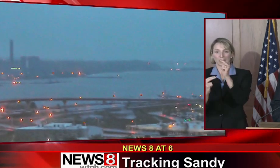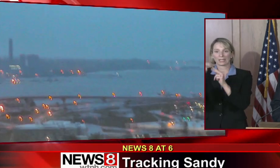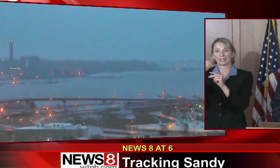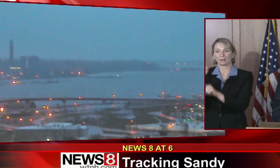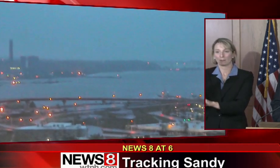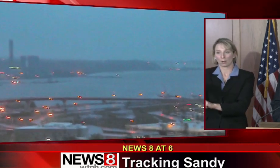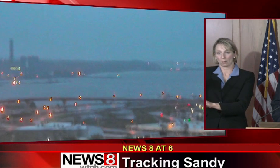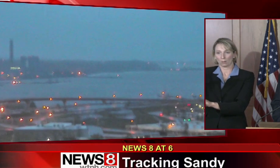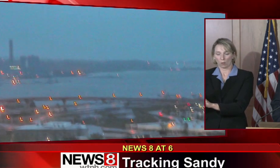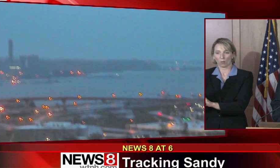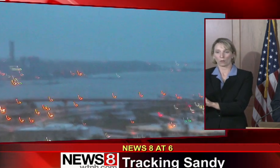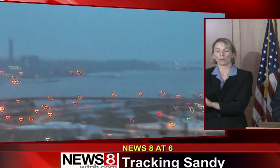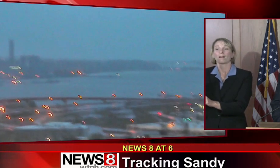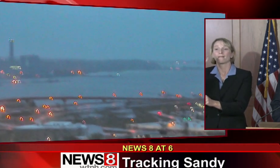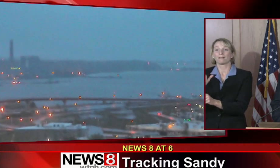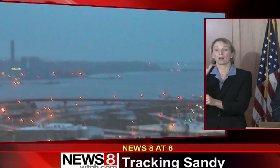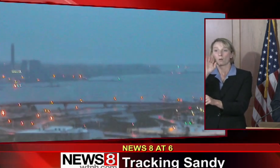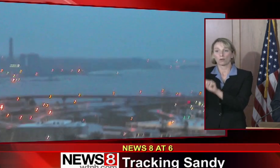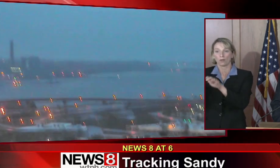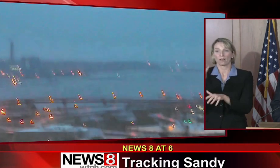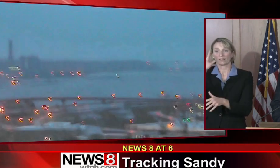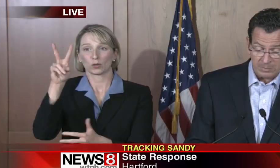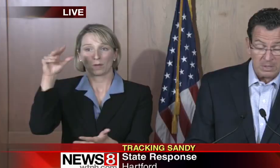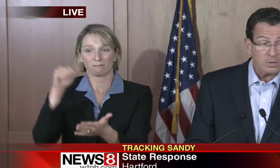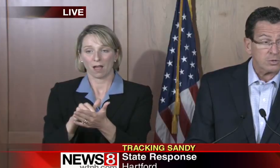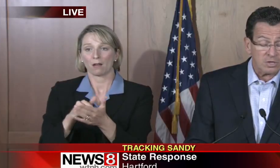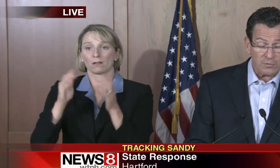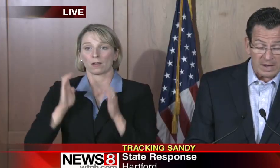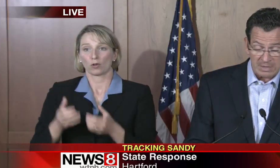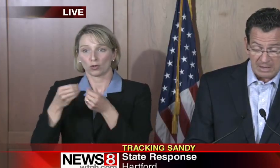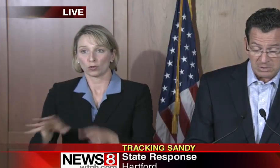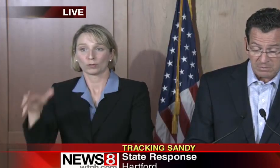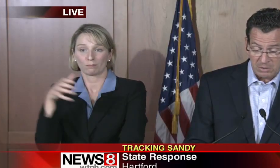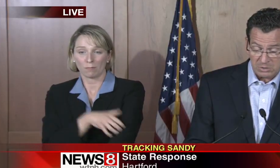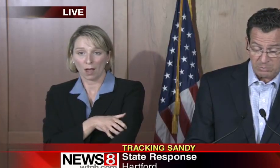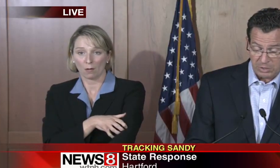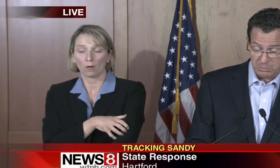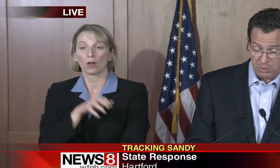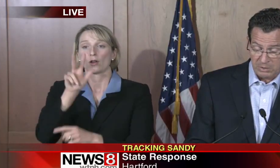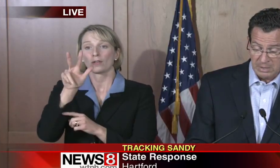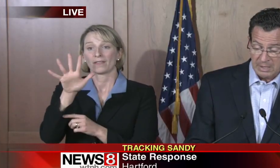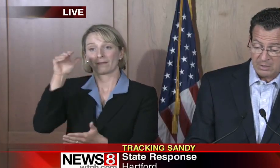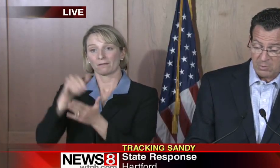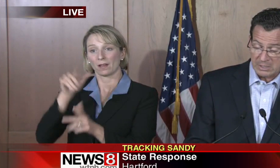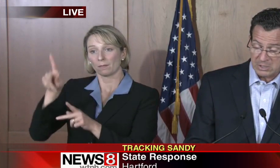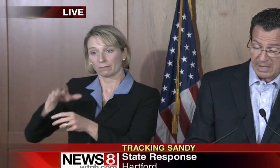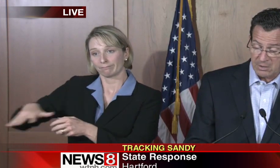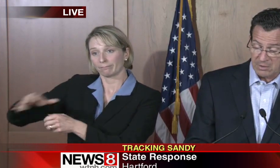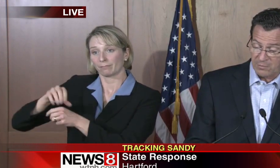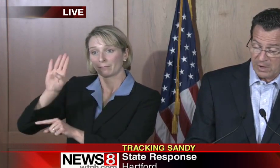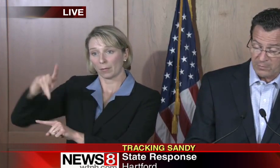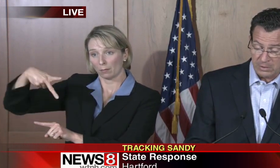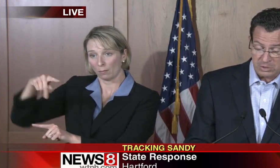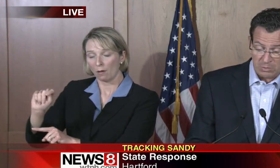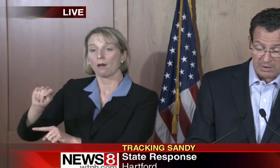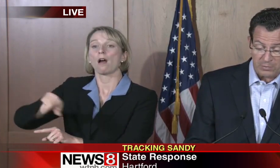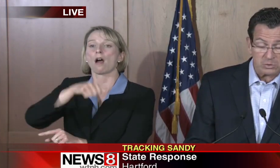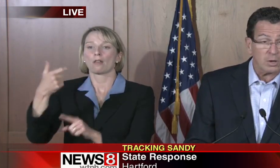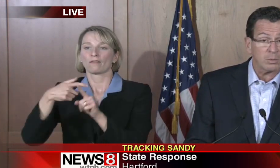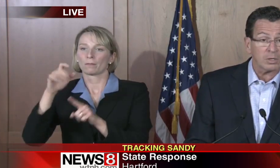in approximately 52,000 customers losing power, 35,000 of those in Bridgeport, and the rest scattered in